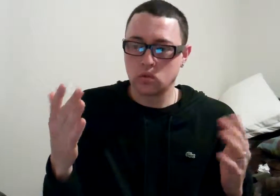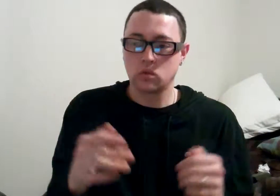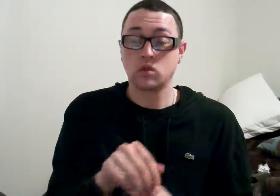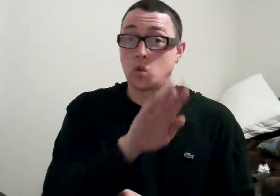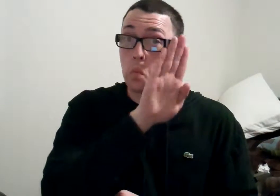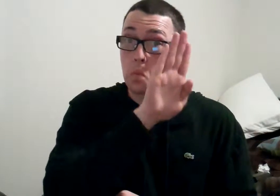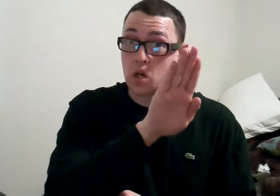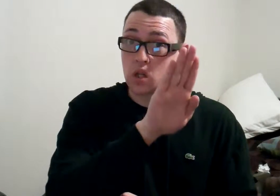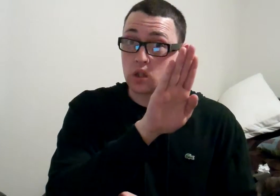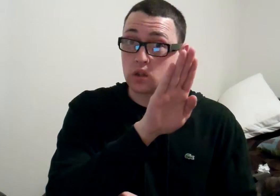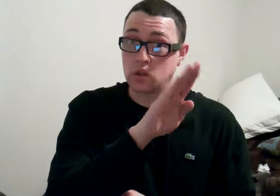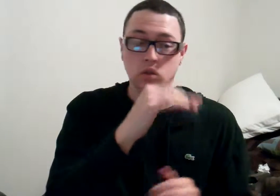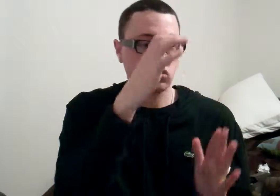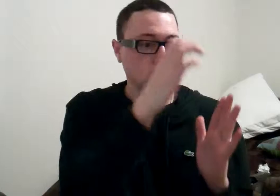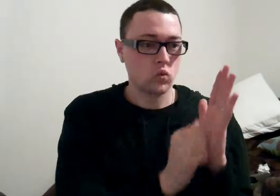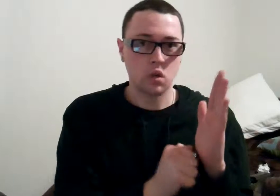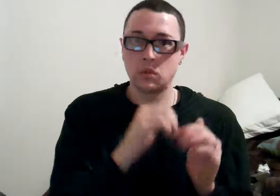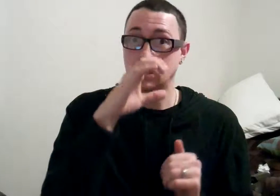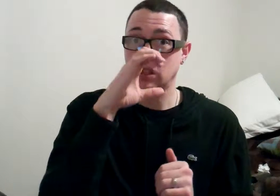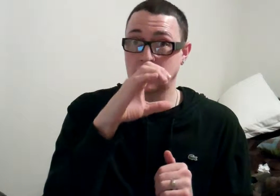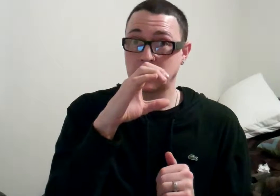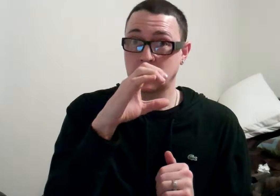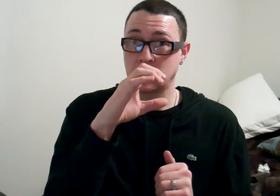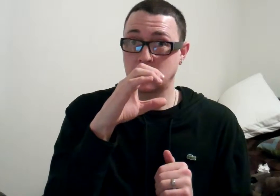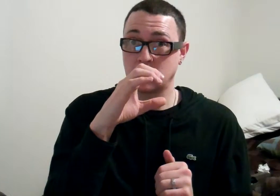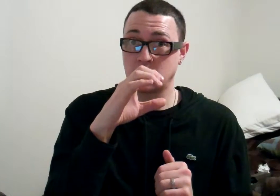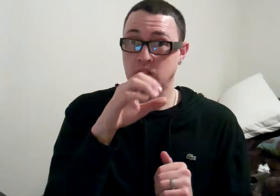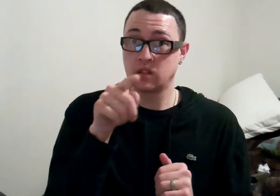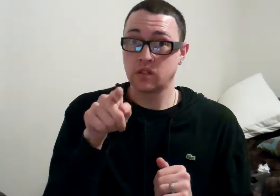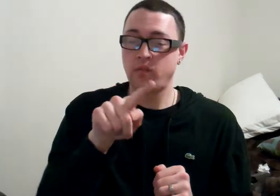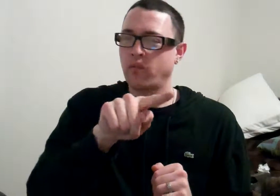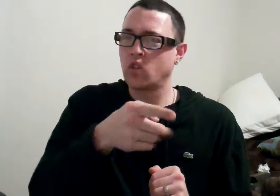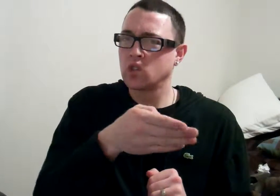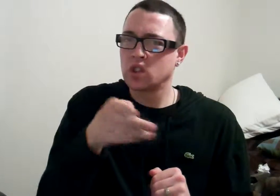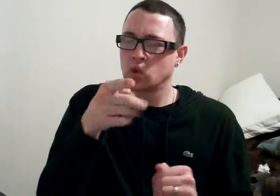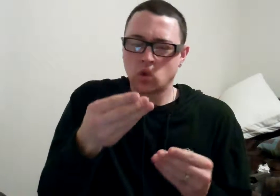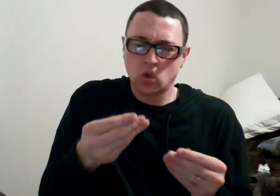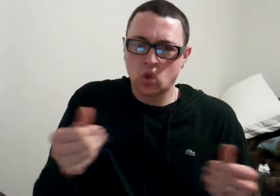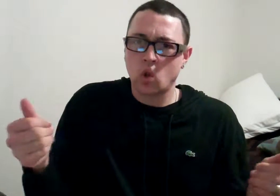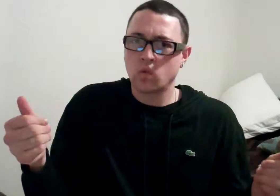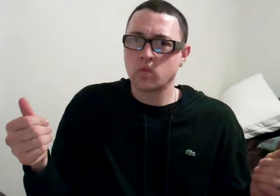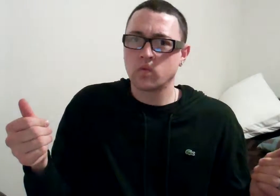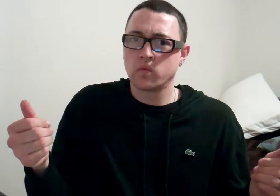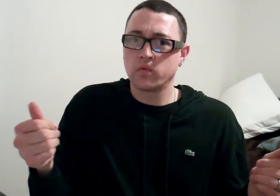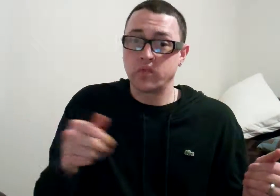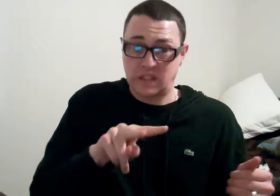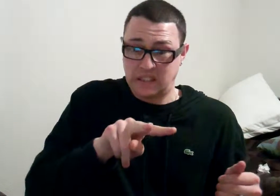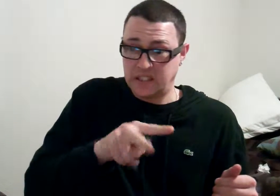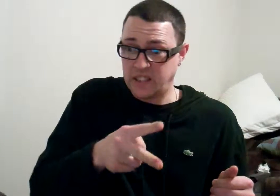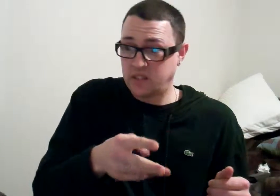C, that's the first thing you're going to solve out. The second thing you're going to solve out is the exponent, right?